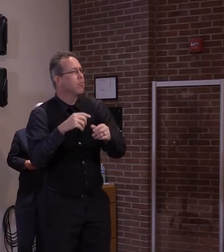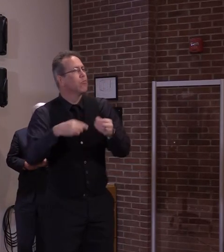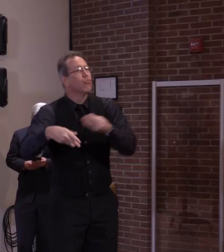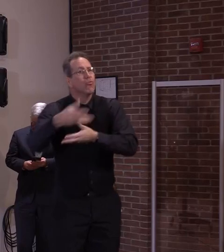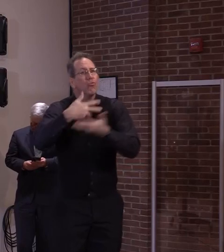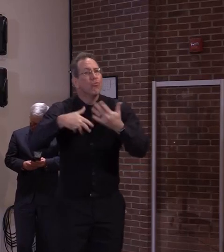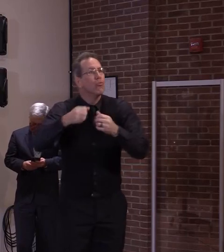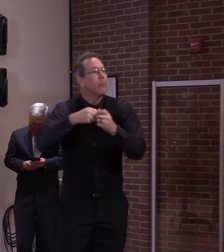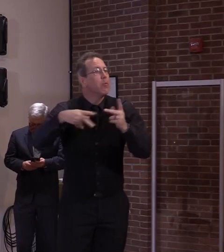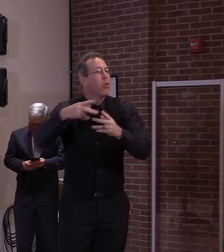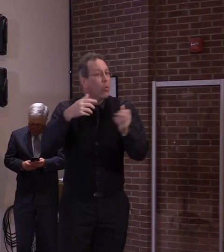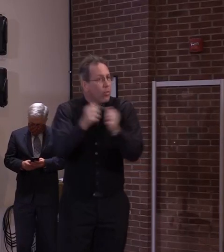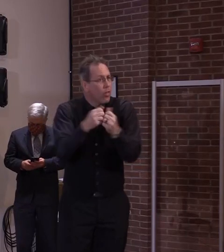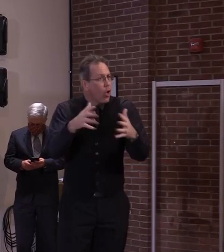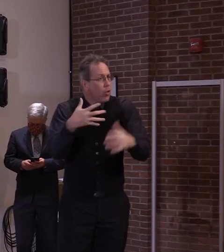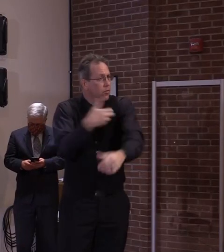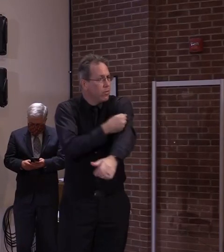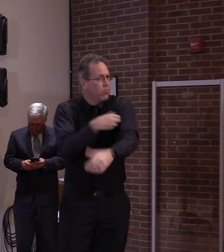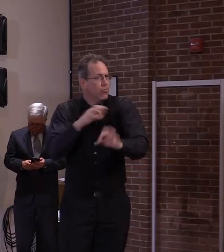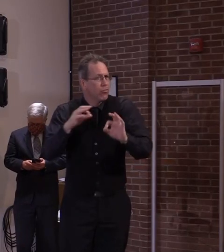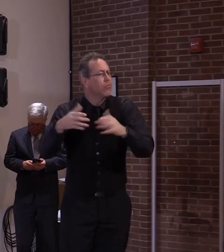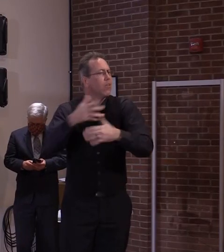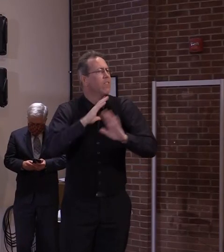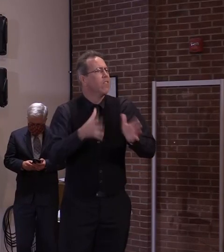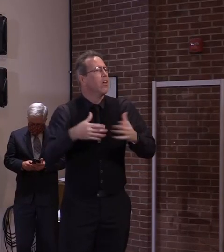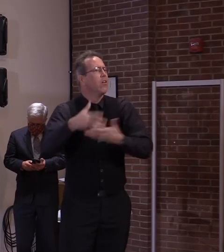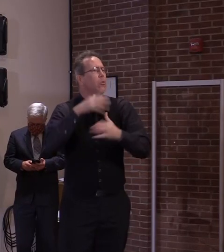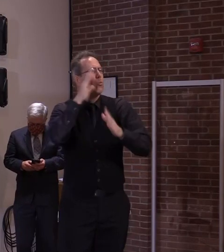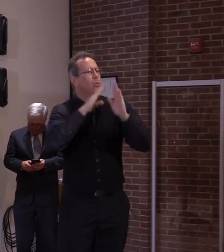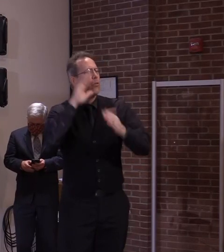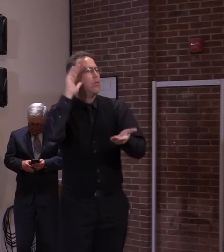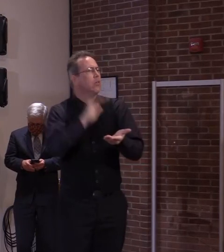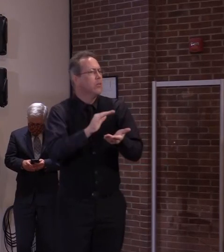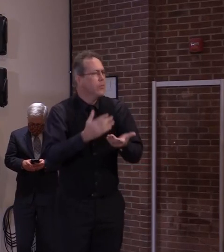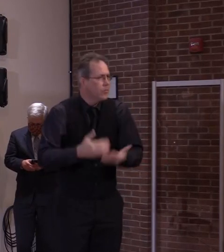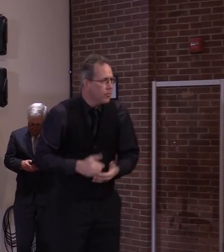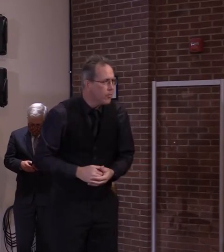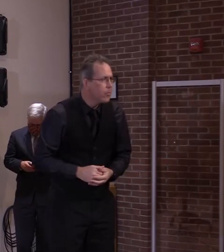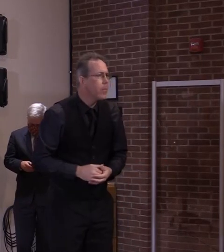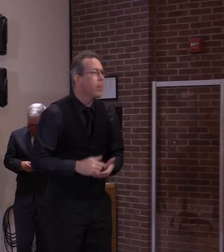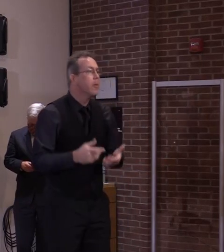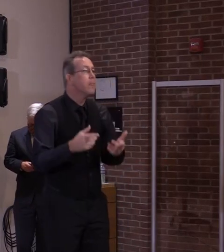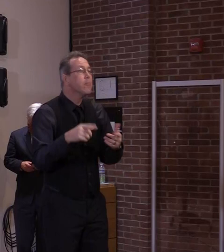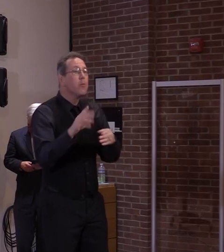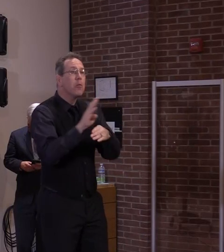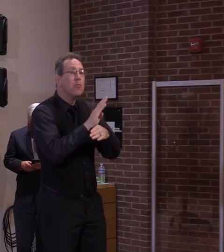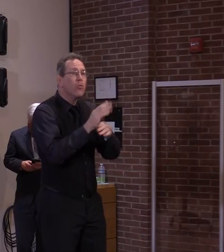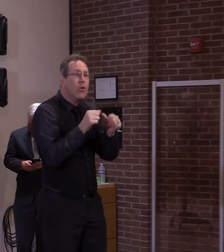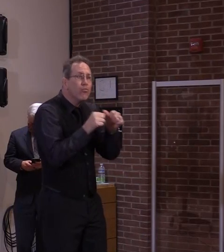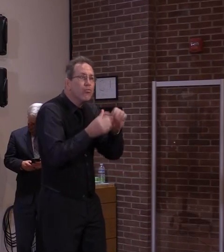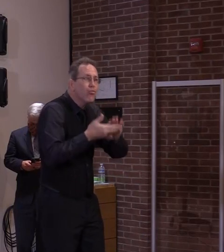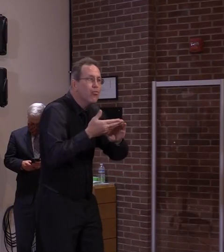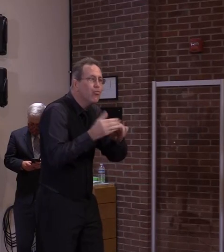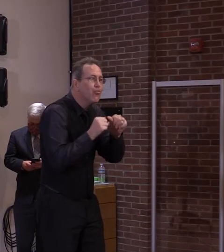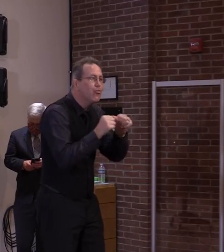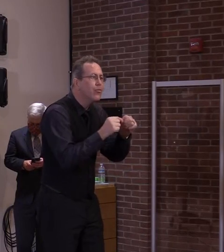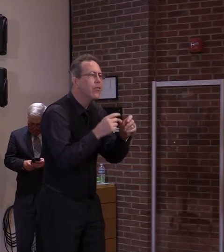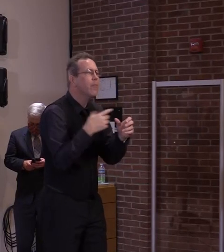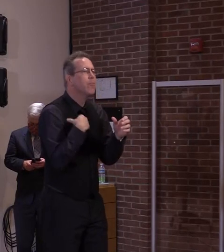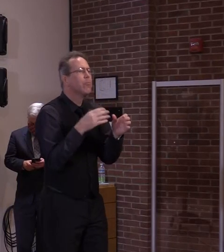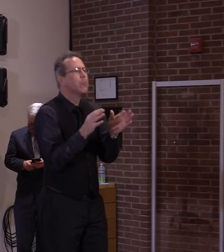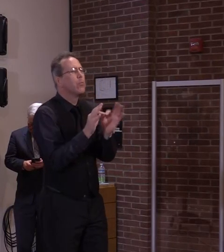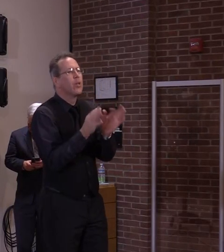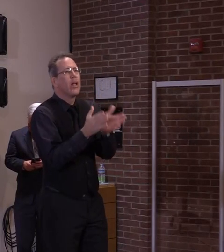I do think that there's something that will drive is businesses who continue to increasingly ask for proof of